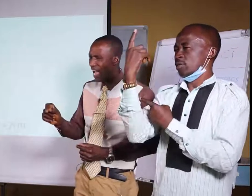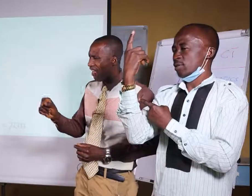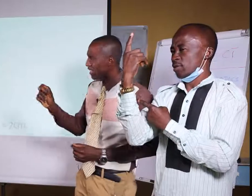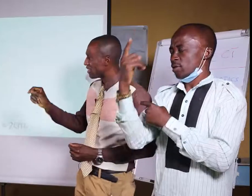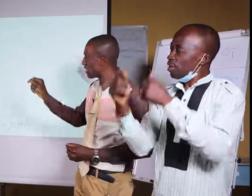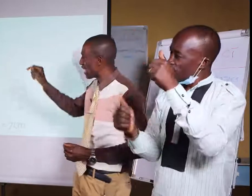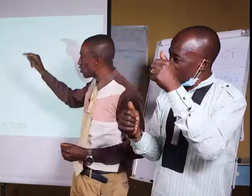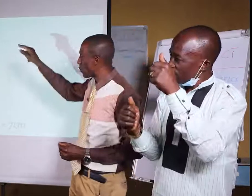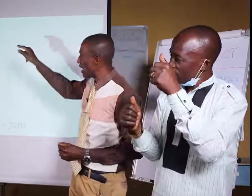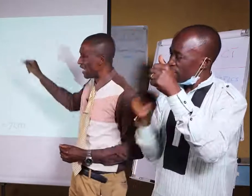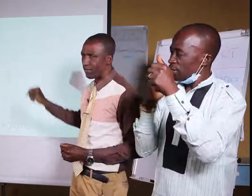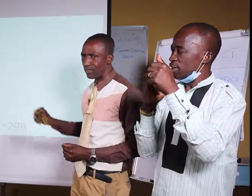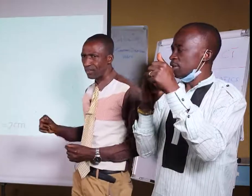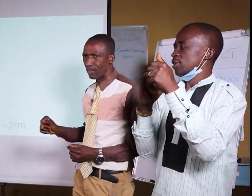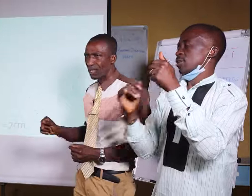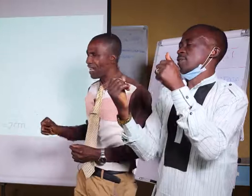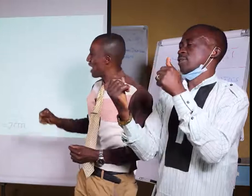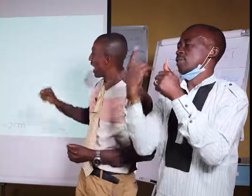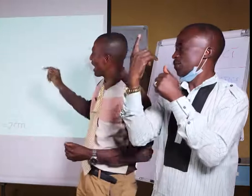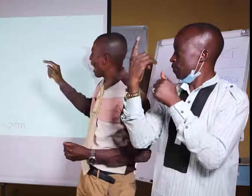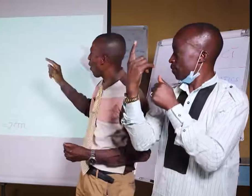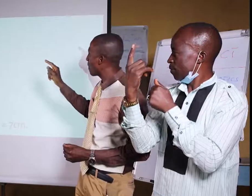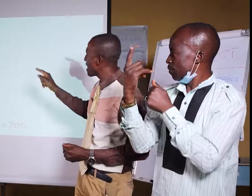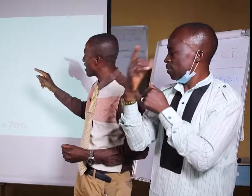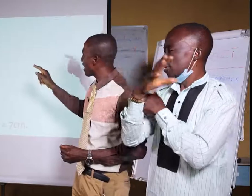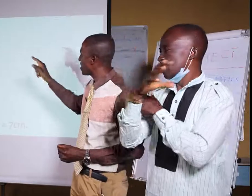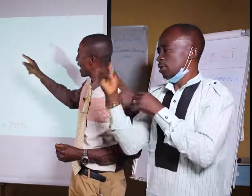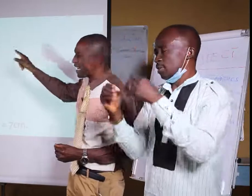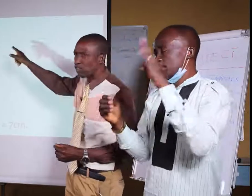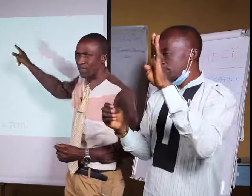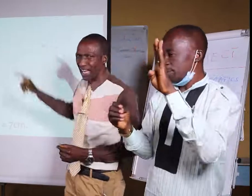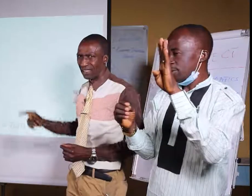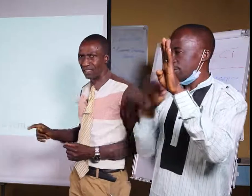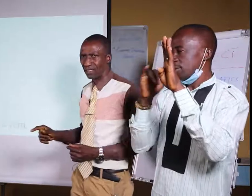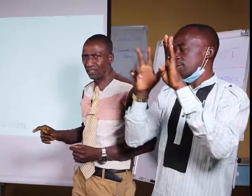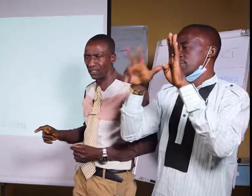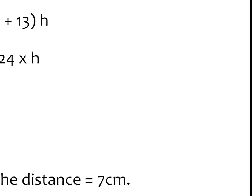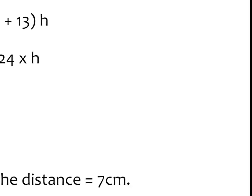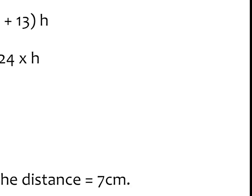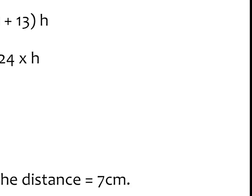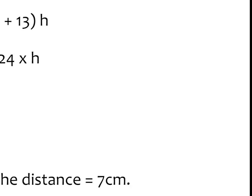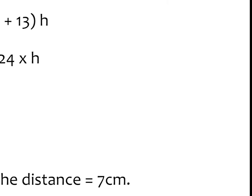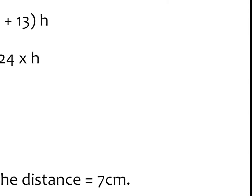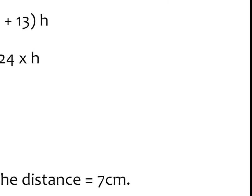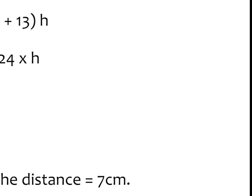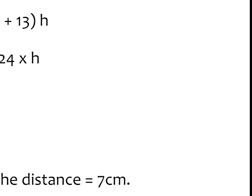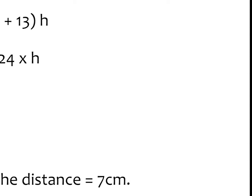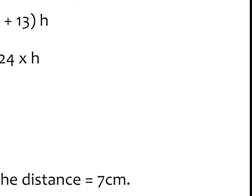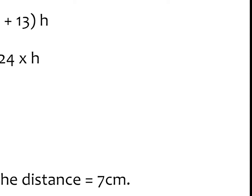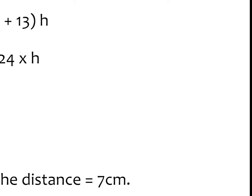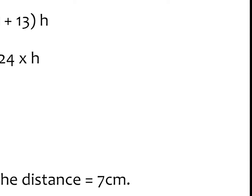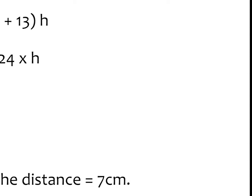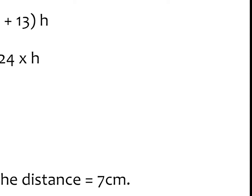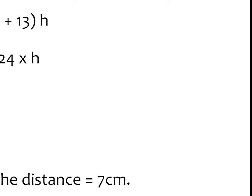Our A is taken to be 11. And our B is taken to be 13. So that is why you can